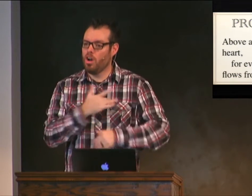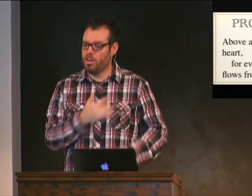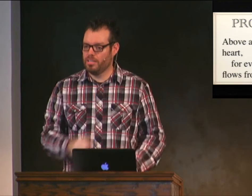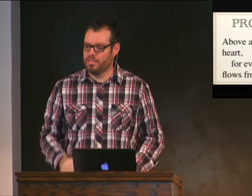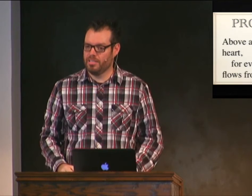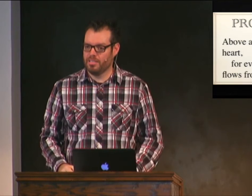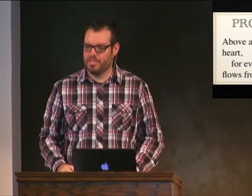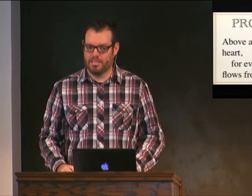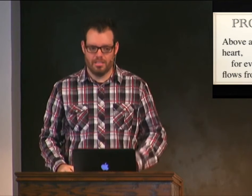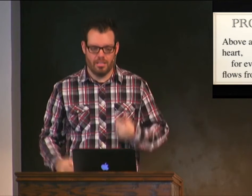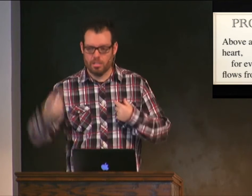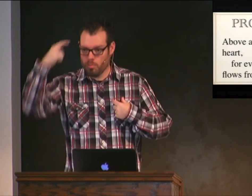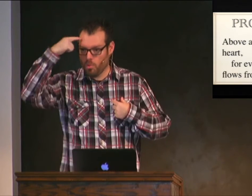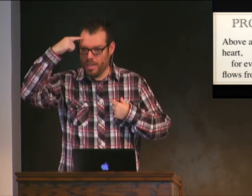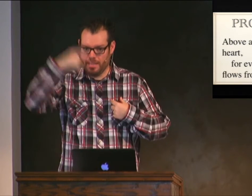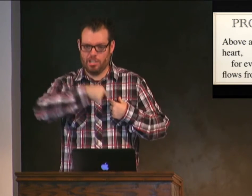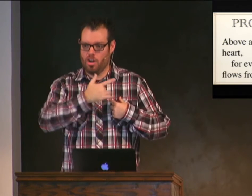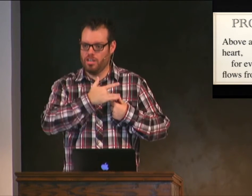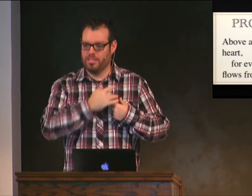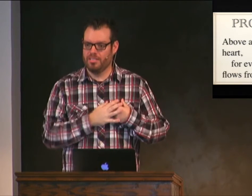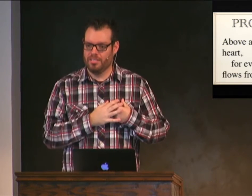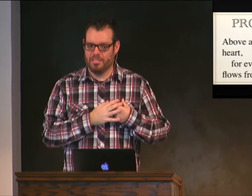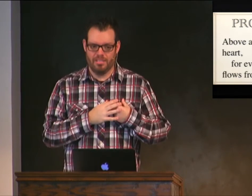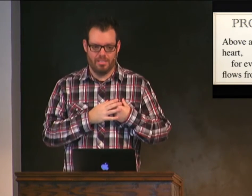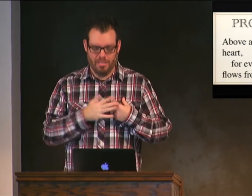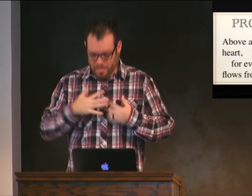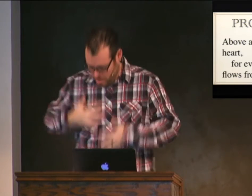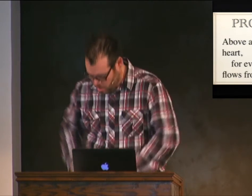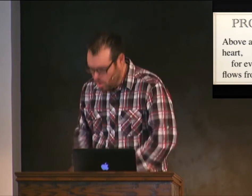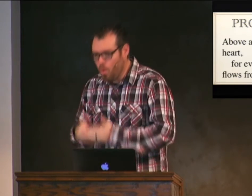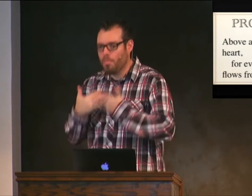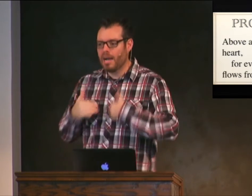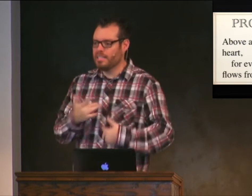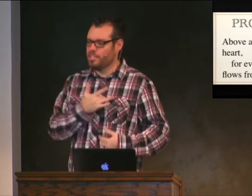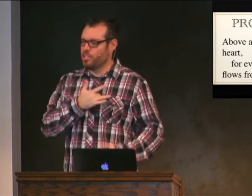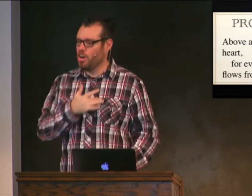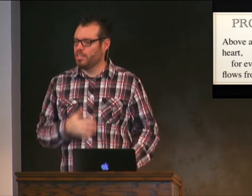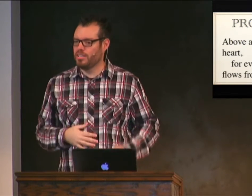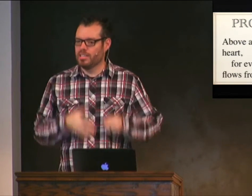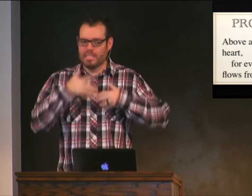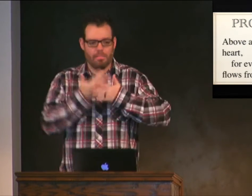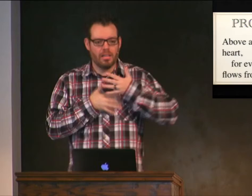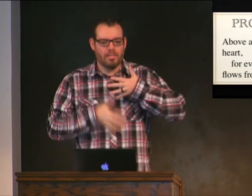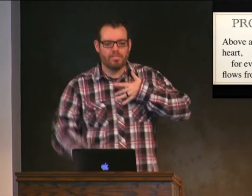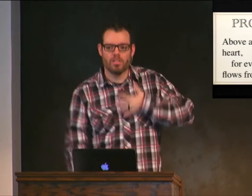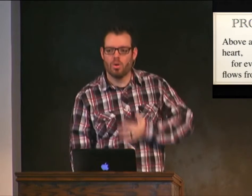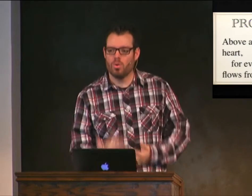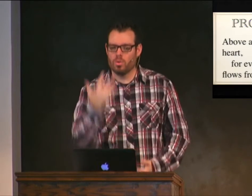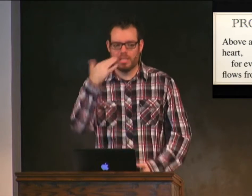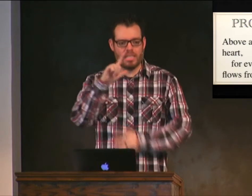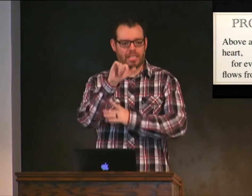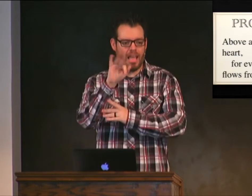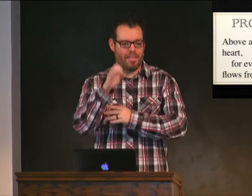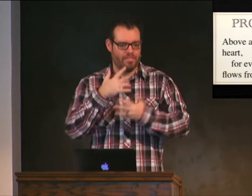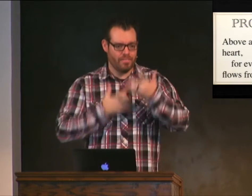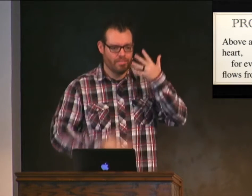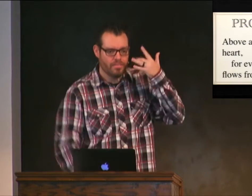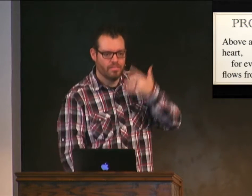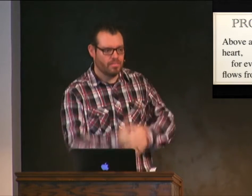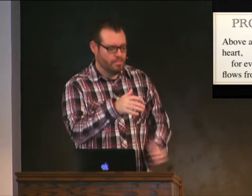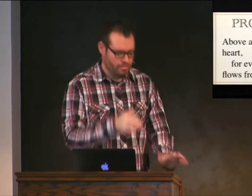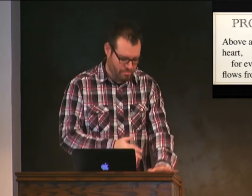works through the heart. Your brain needs your heart. Your whole body needs your heart because the blood flow is